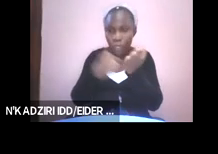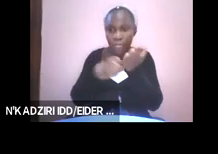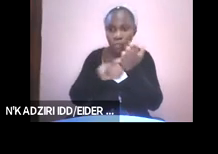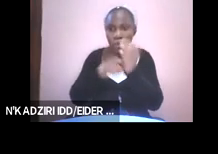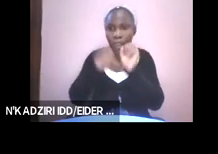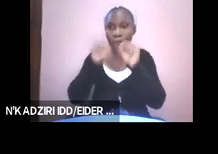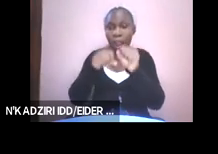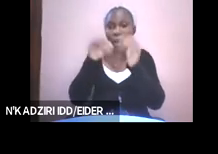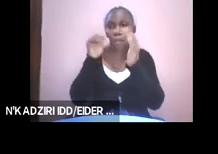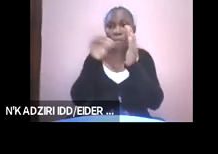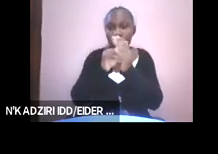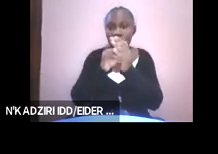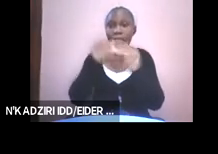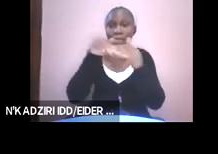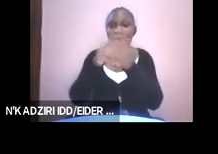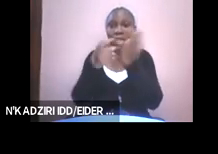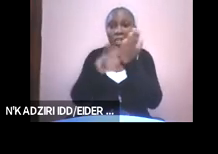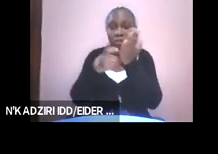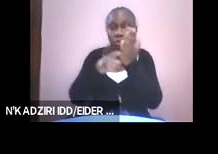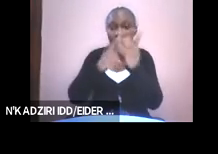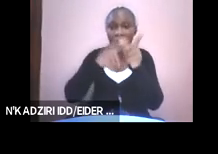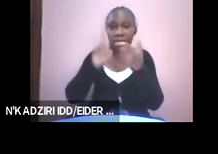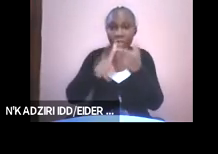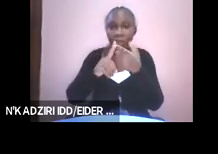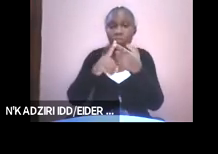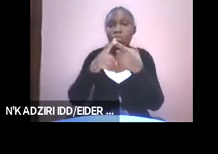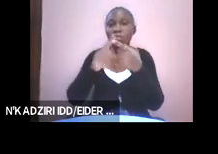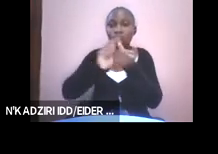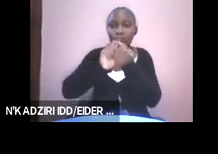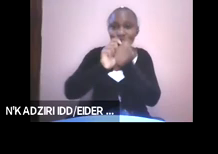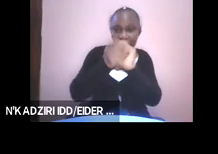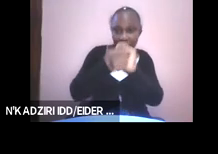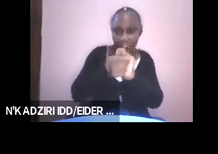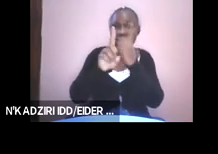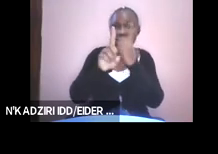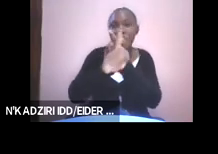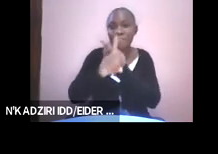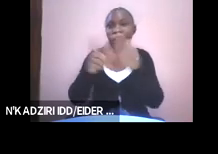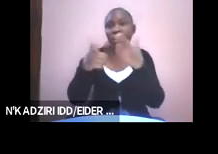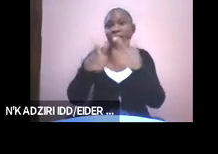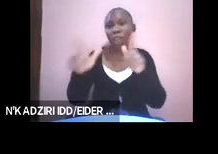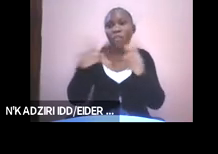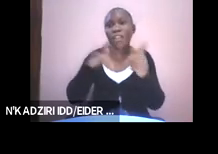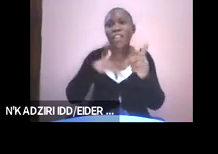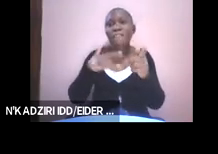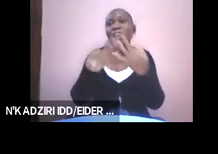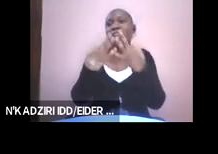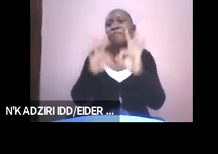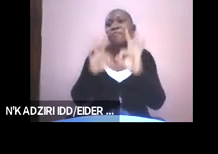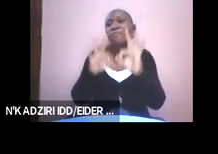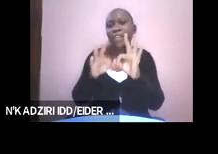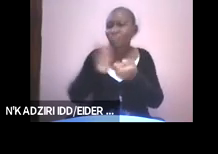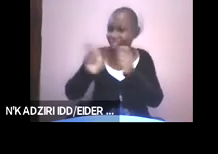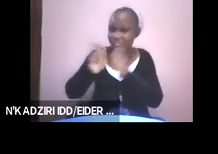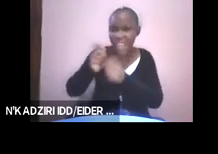andika kwa Kiswahili na tutaweza kutafsiri kwa lugha zinginezo. So let us keep writing.